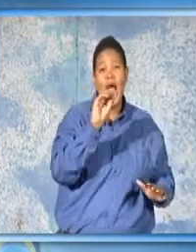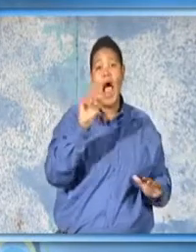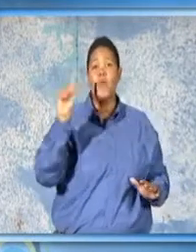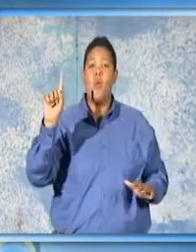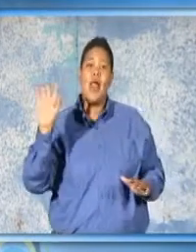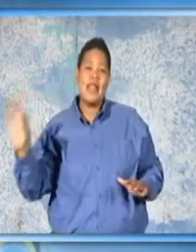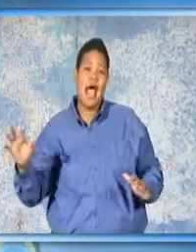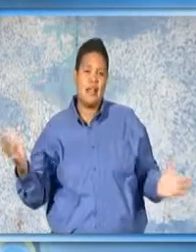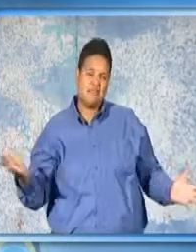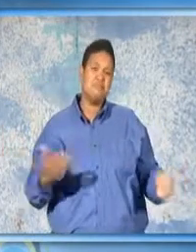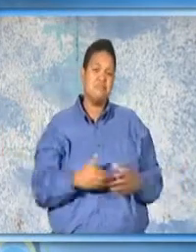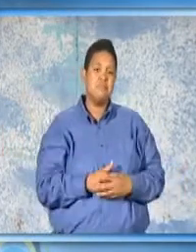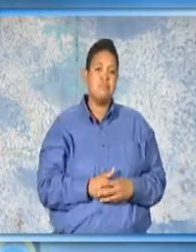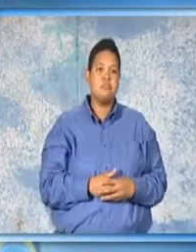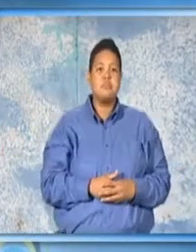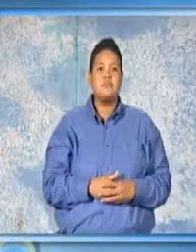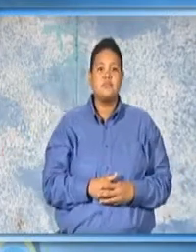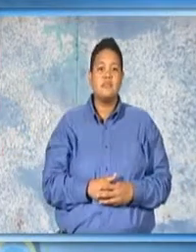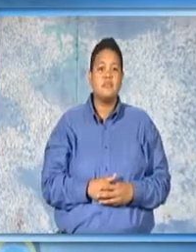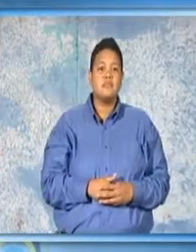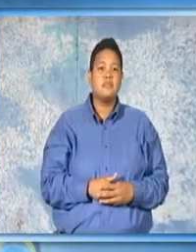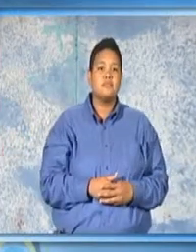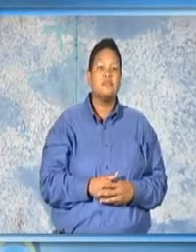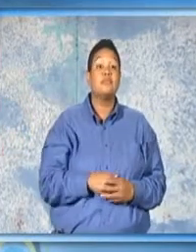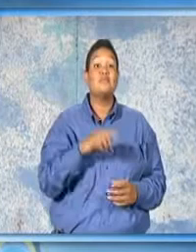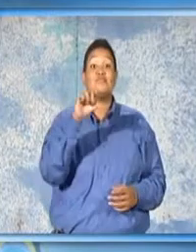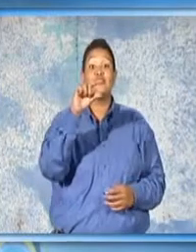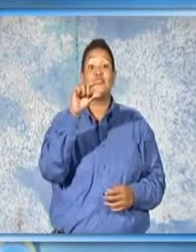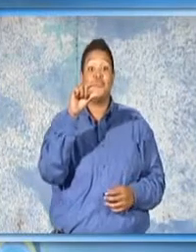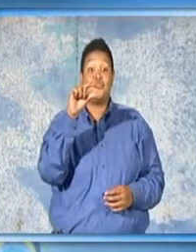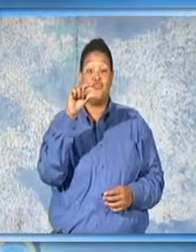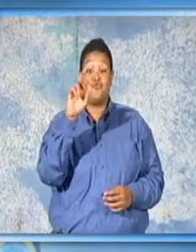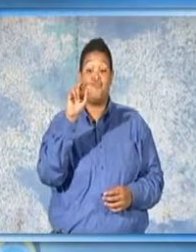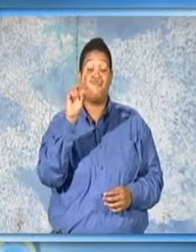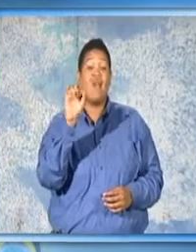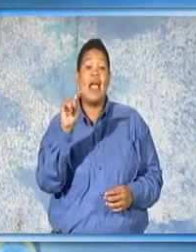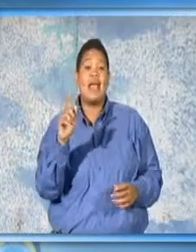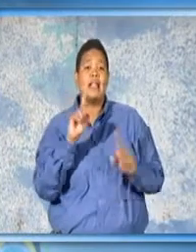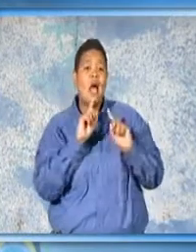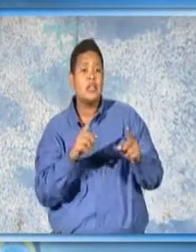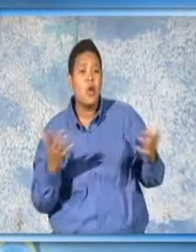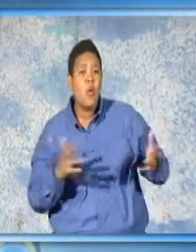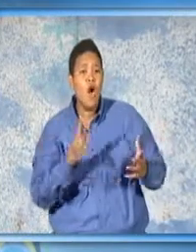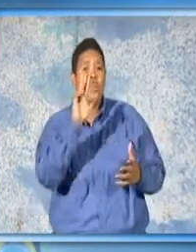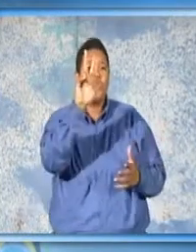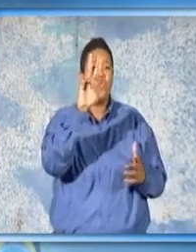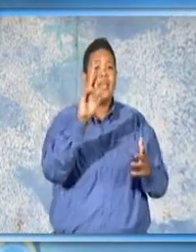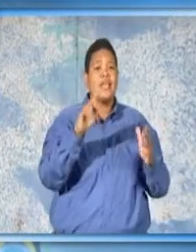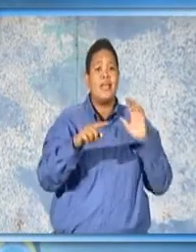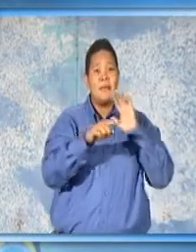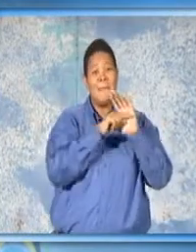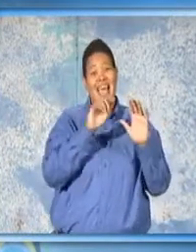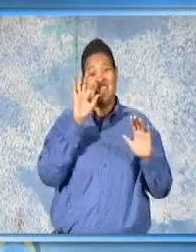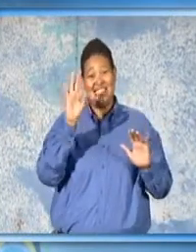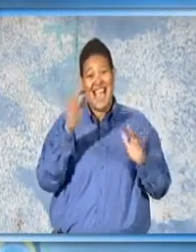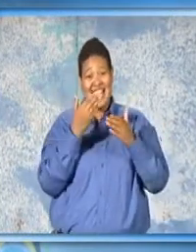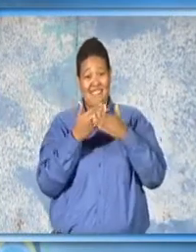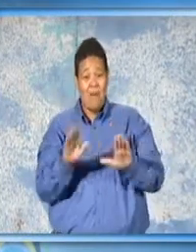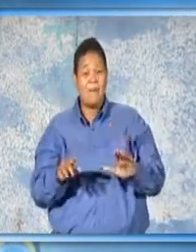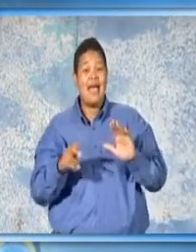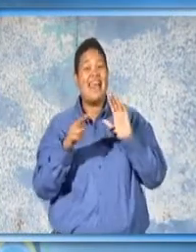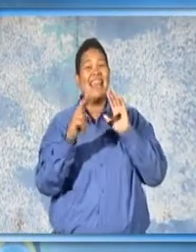9? The gradient would be 3 minus 9 divided by negative 2 minus